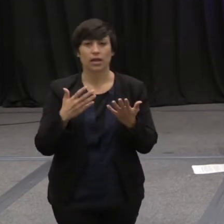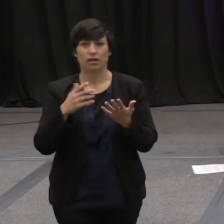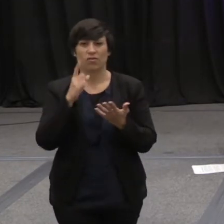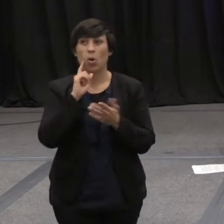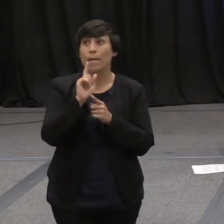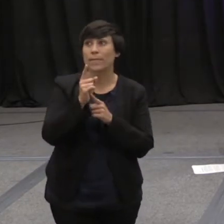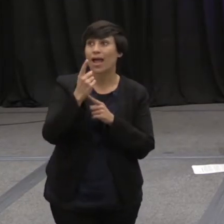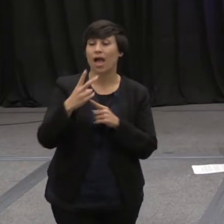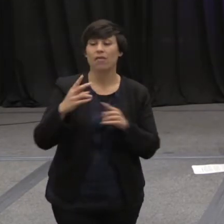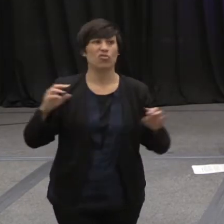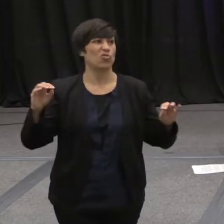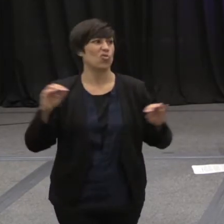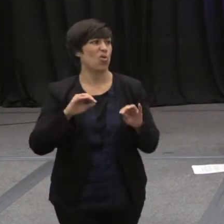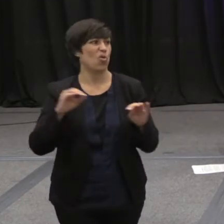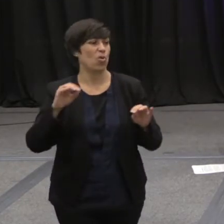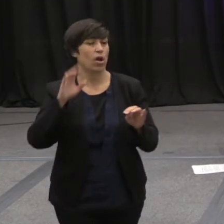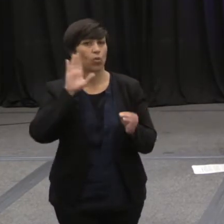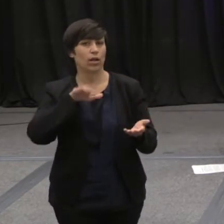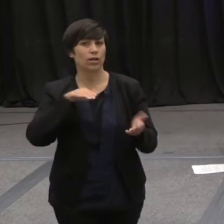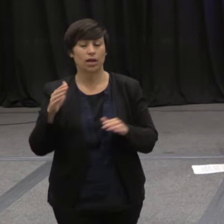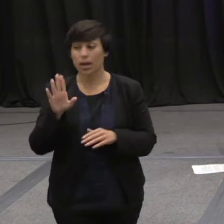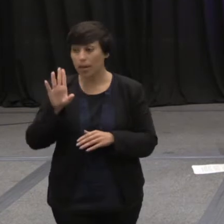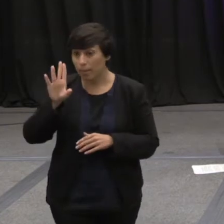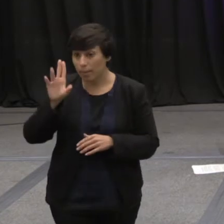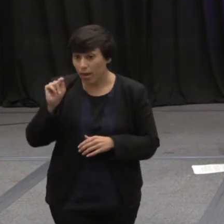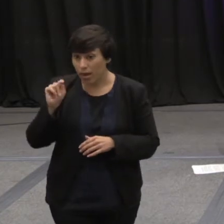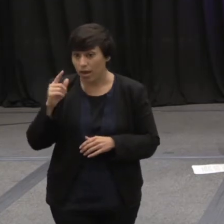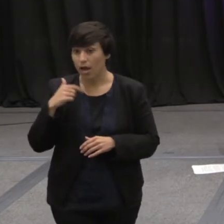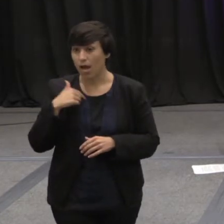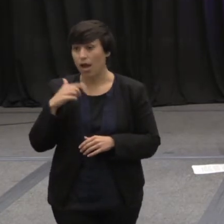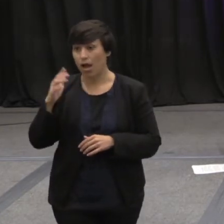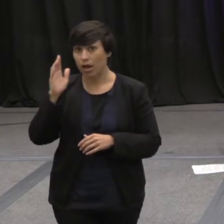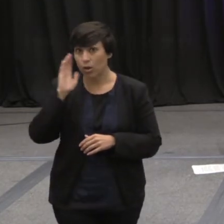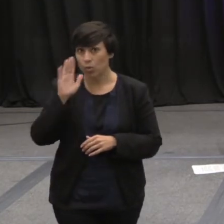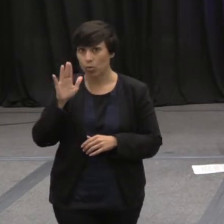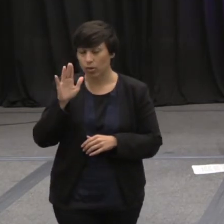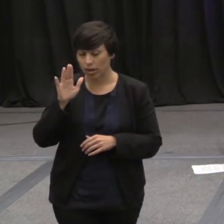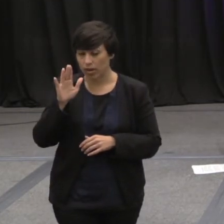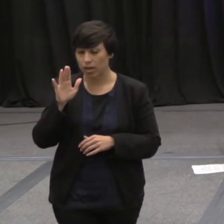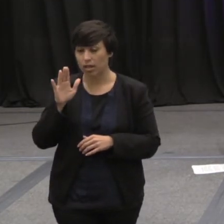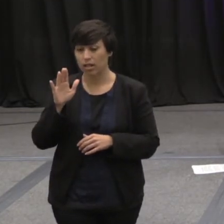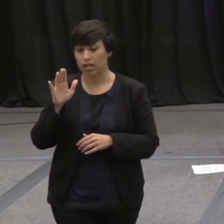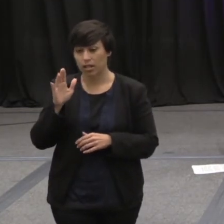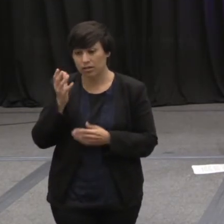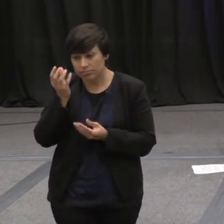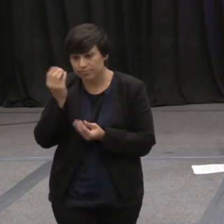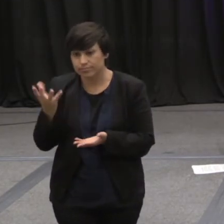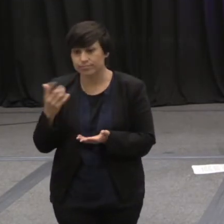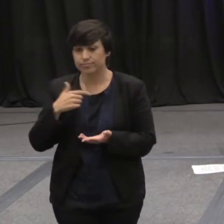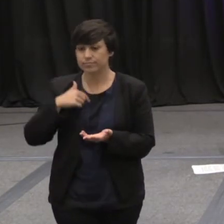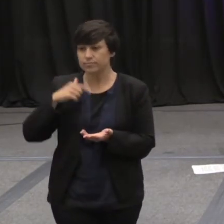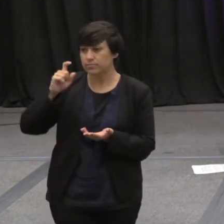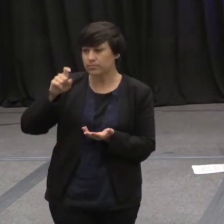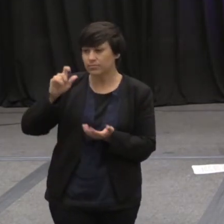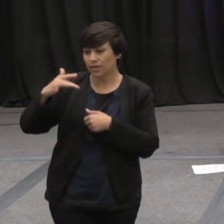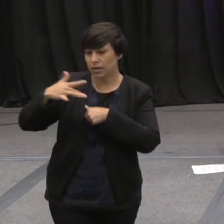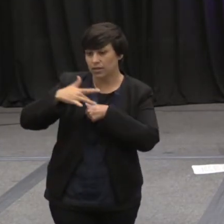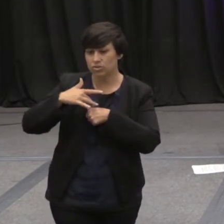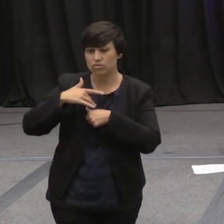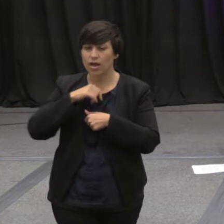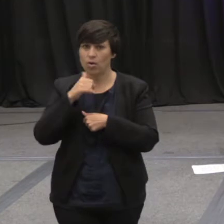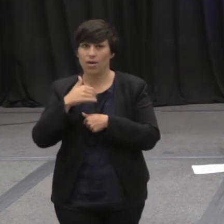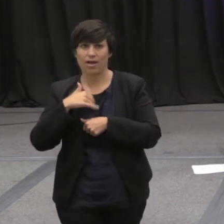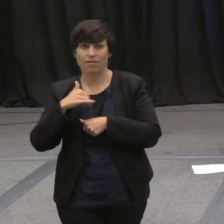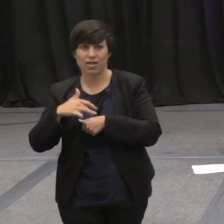one's going to die, I promise. But I will be exposed to the fact that I need this touch, don't have this